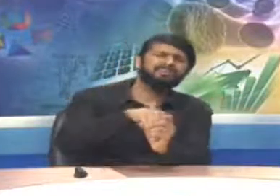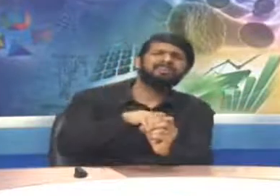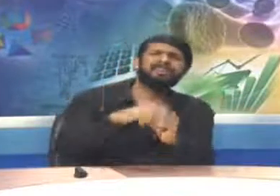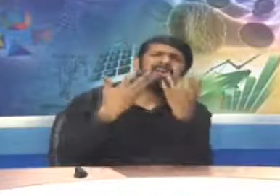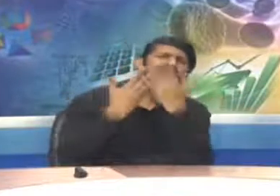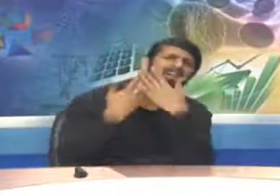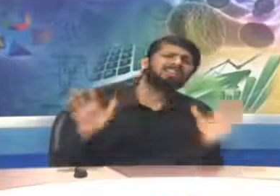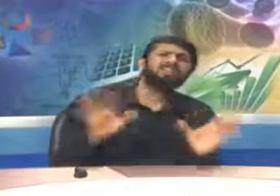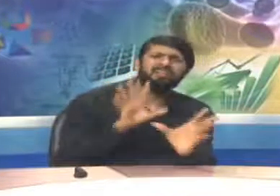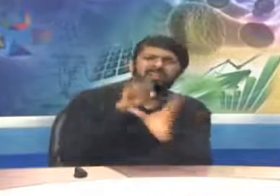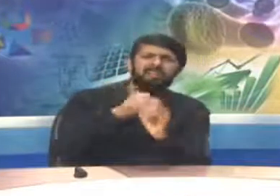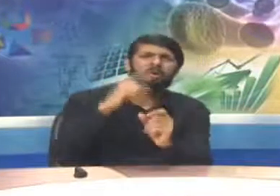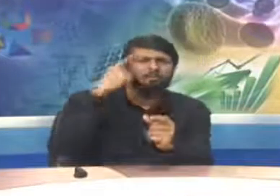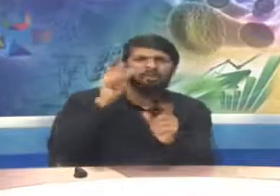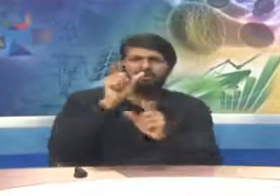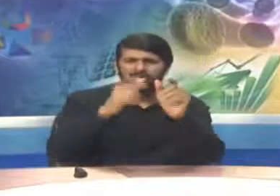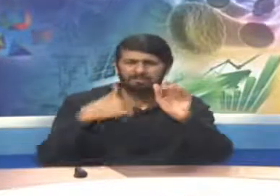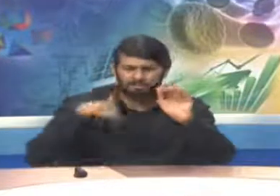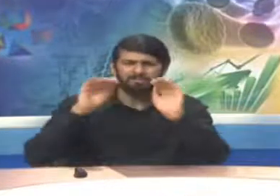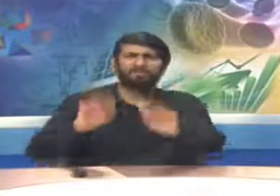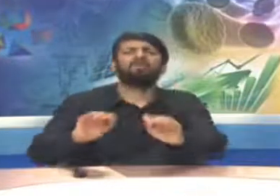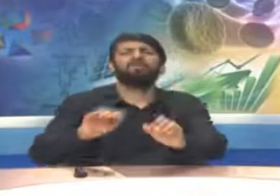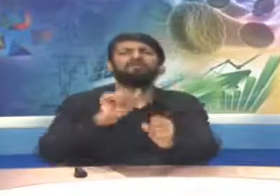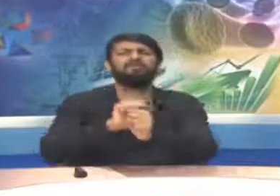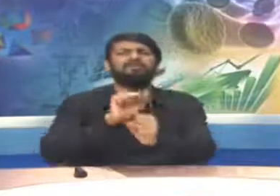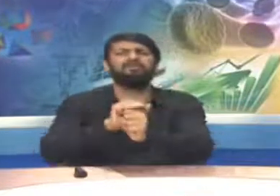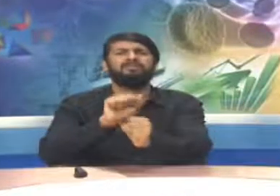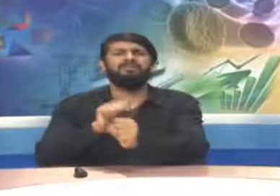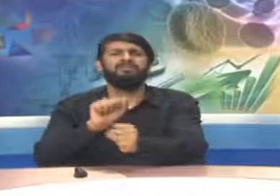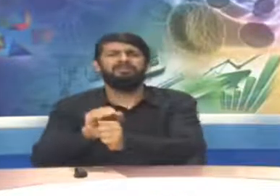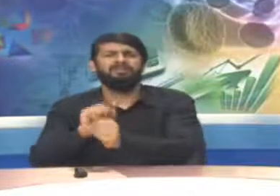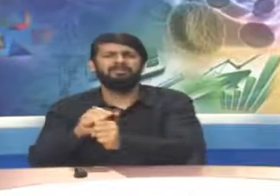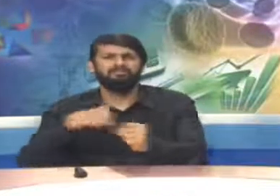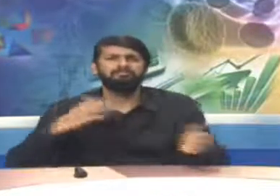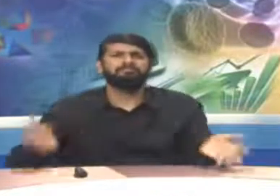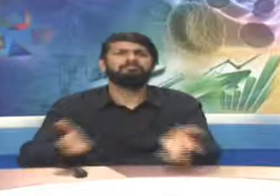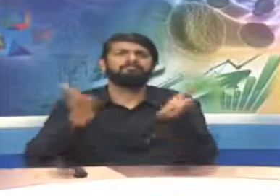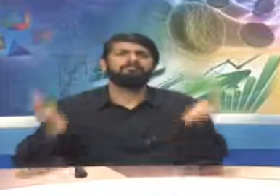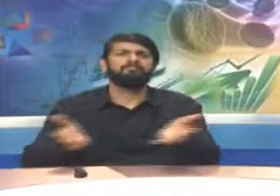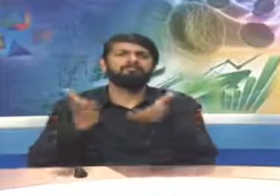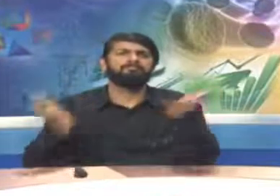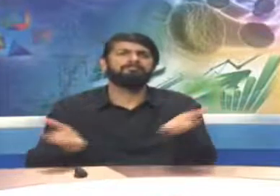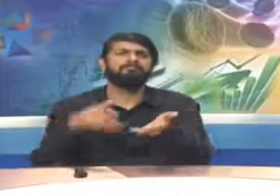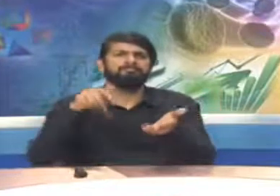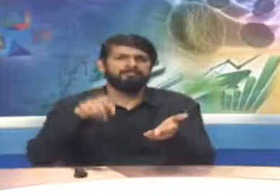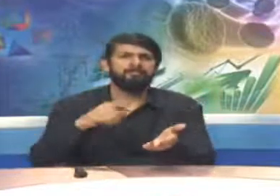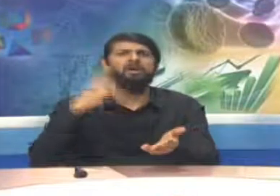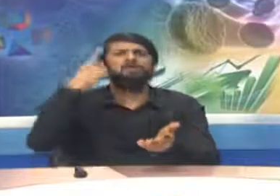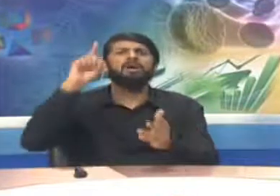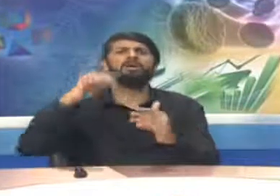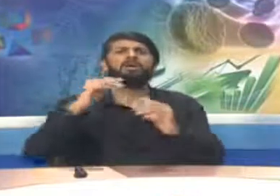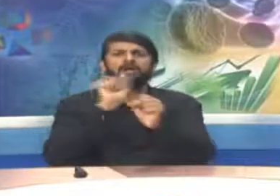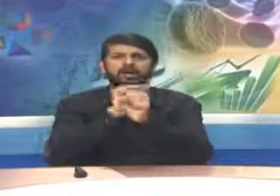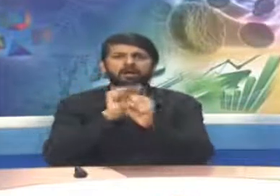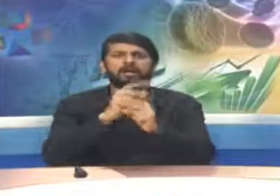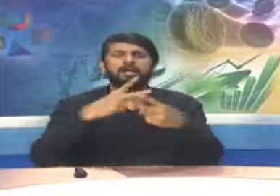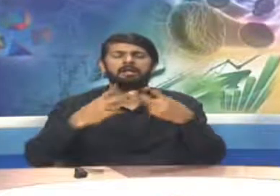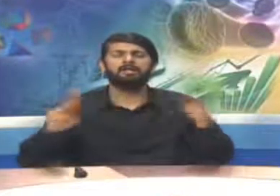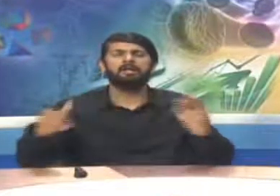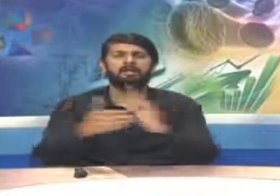All work and all are the workers. everyone